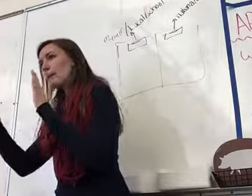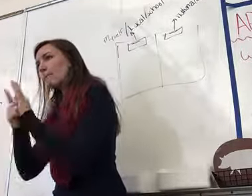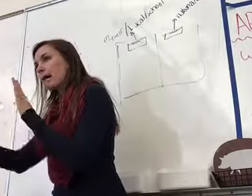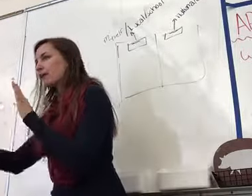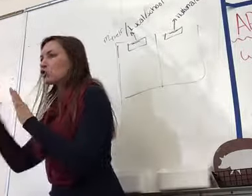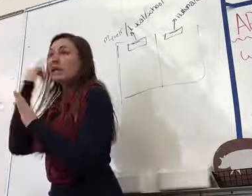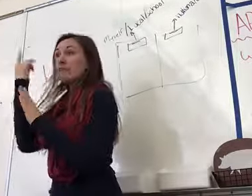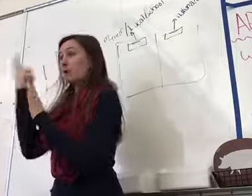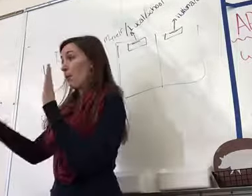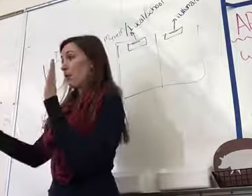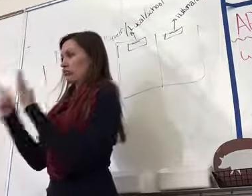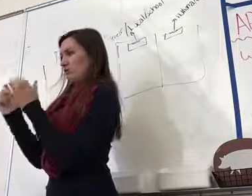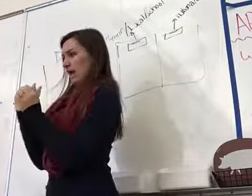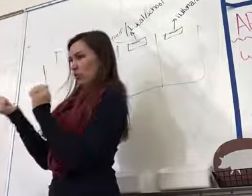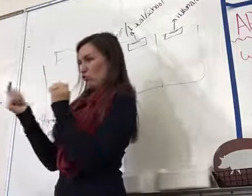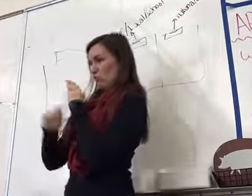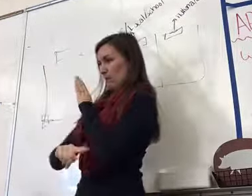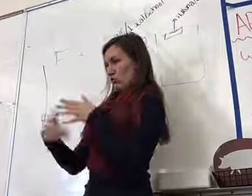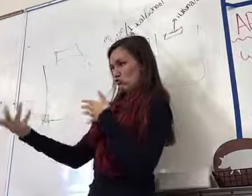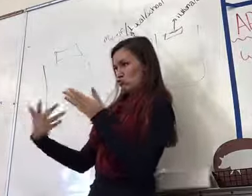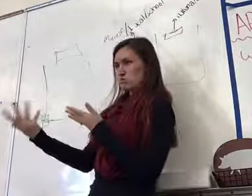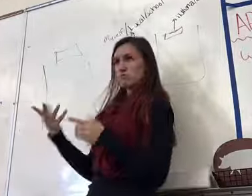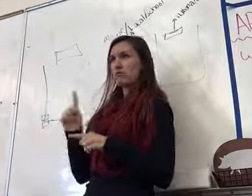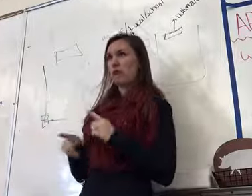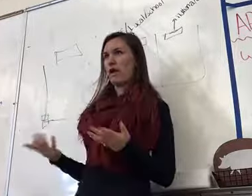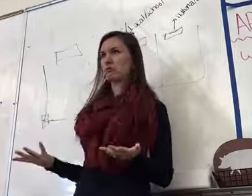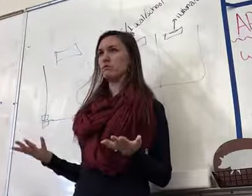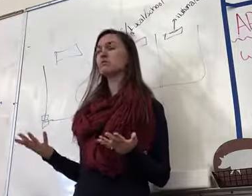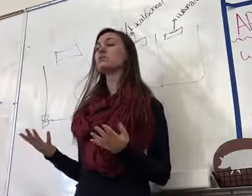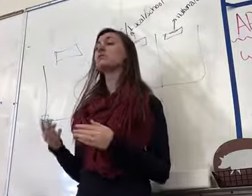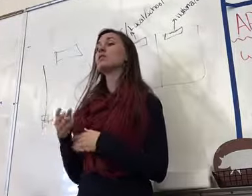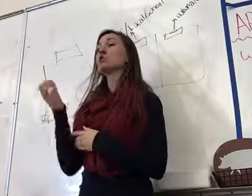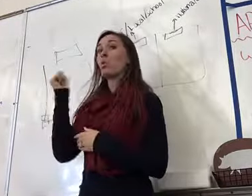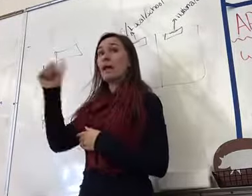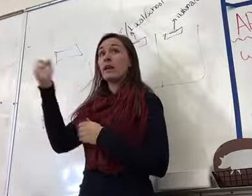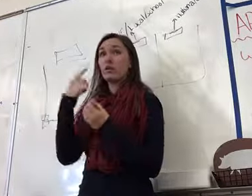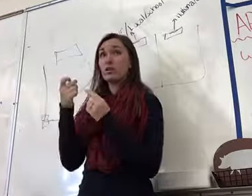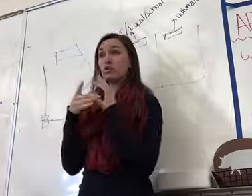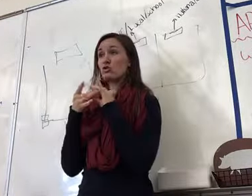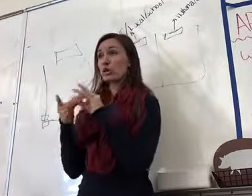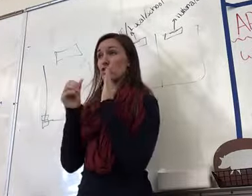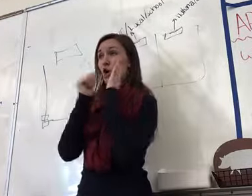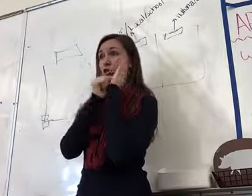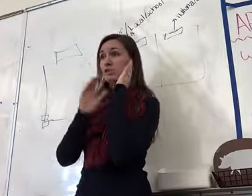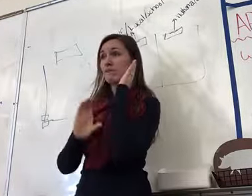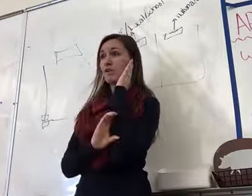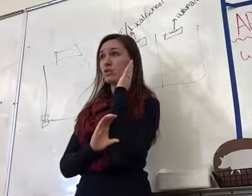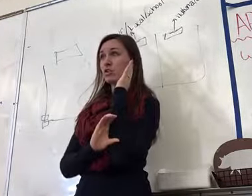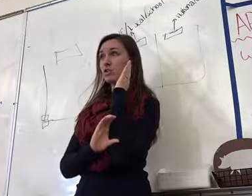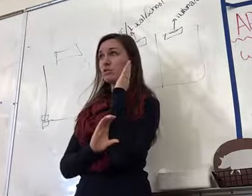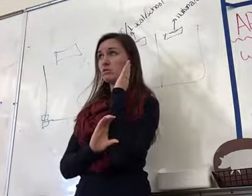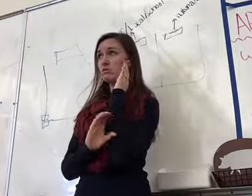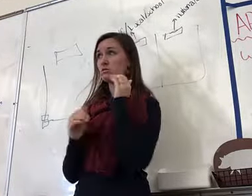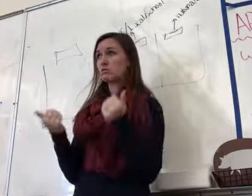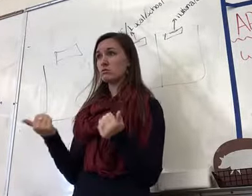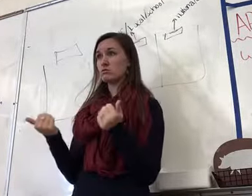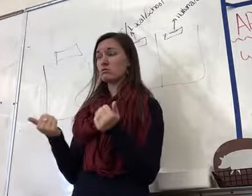thing. Anybody have any questions on the articles? Okay. So once we